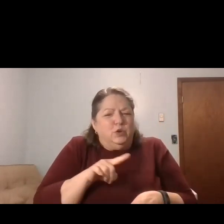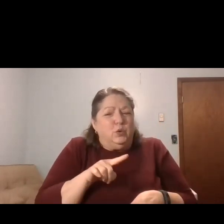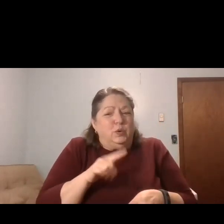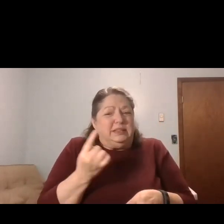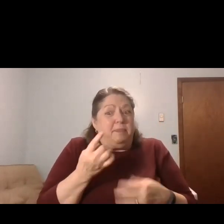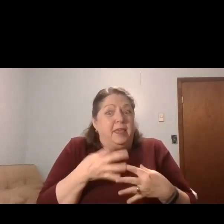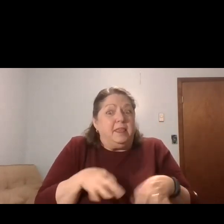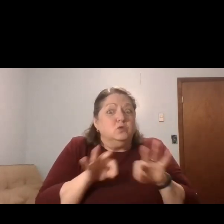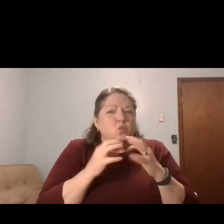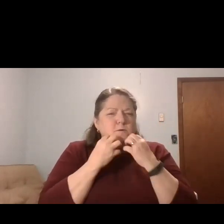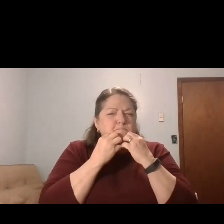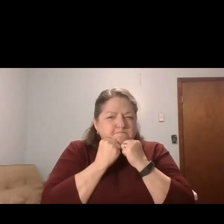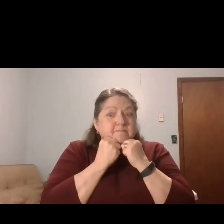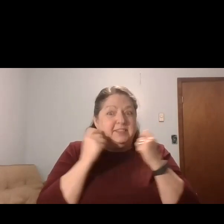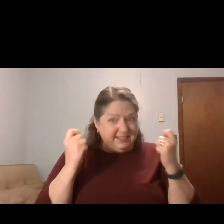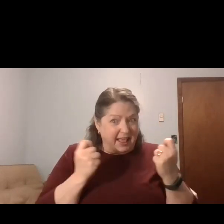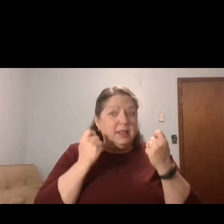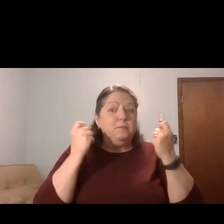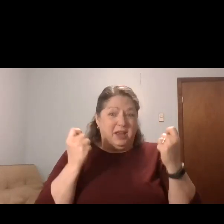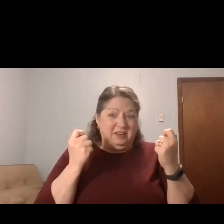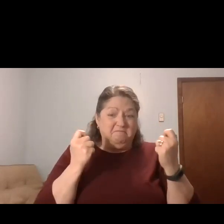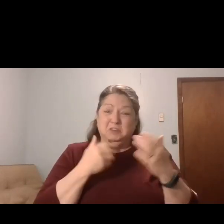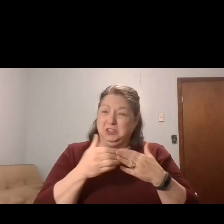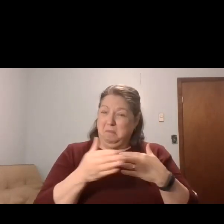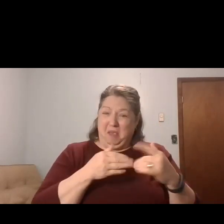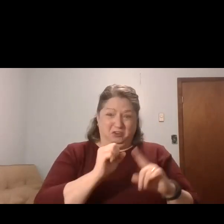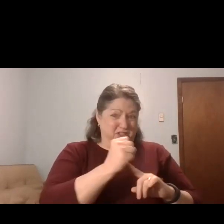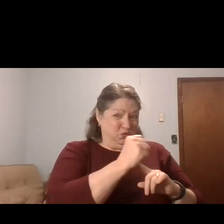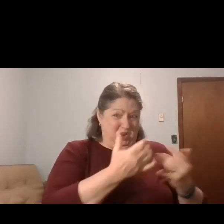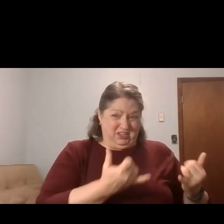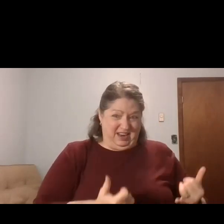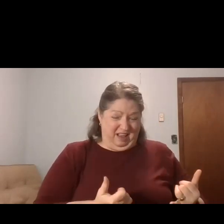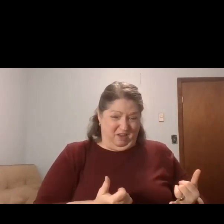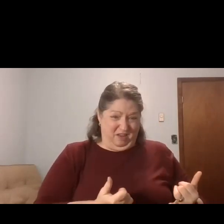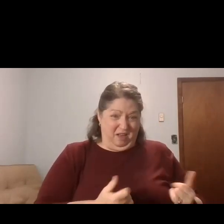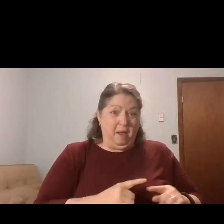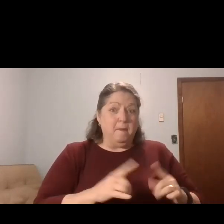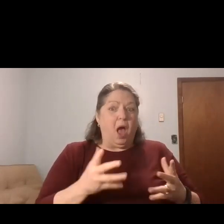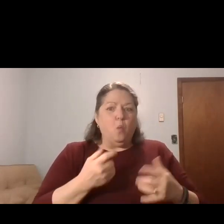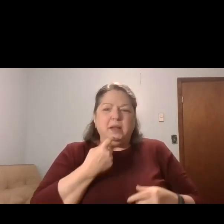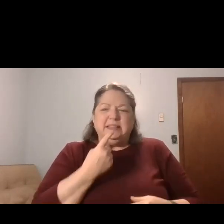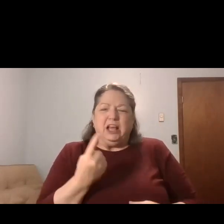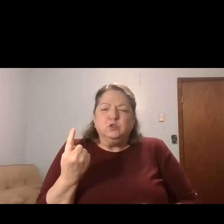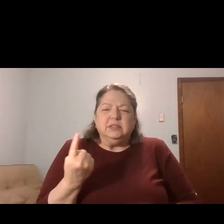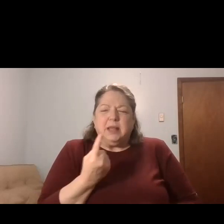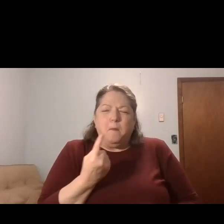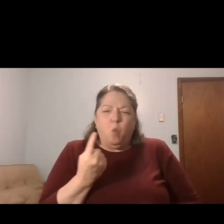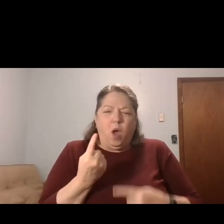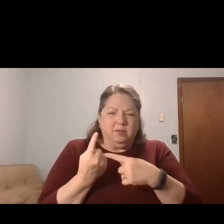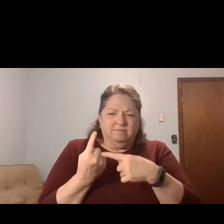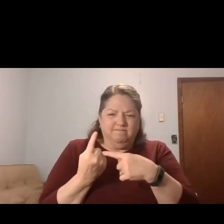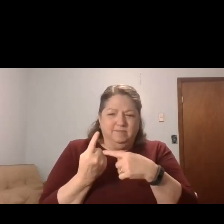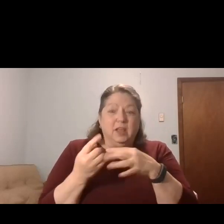even in the days we're going through today. In fact, I want to talk to you about someone who's worth celebrating